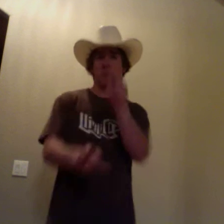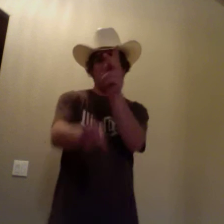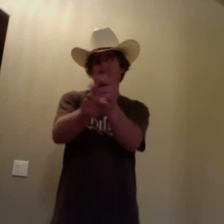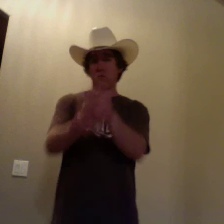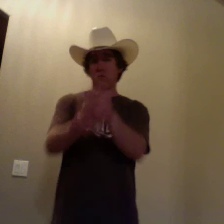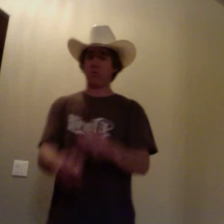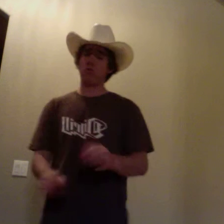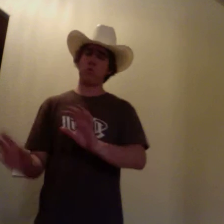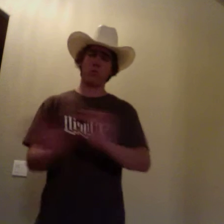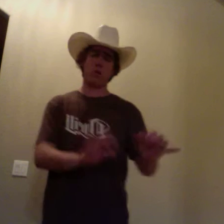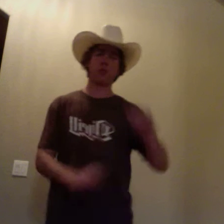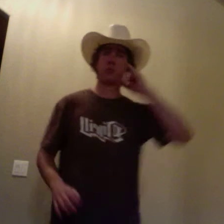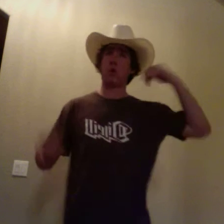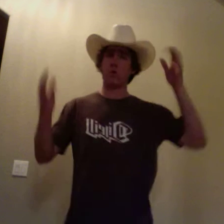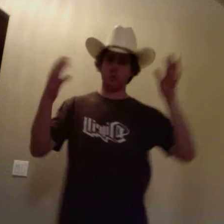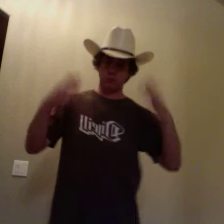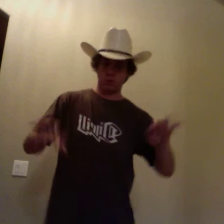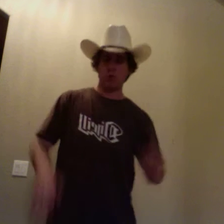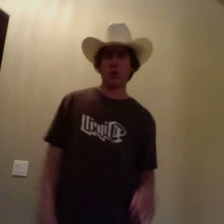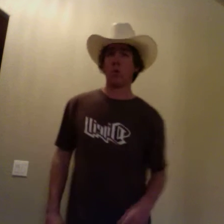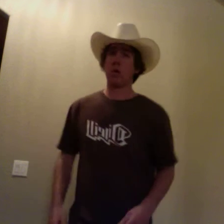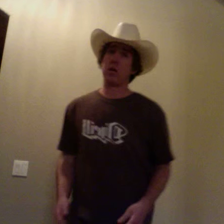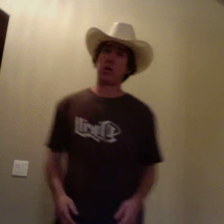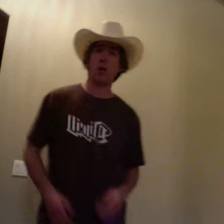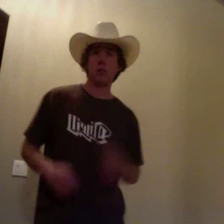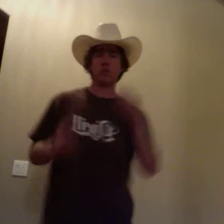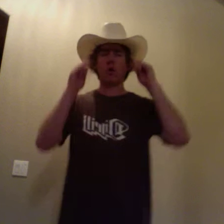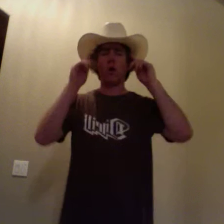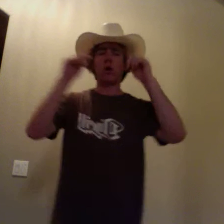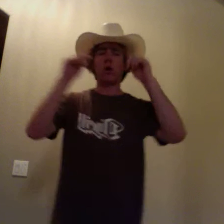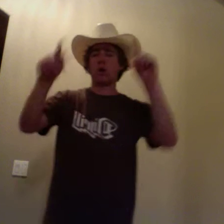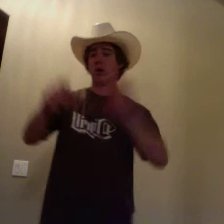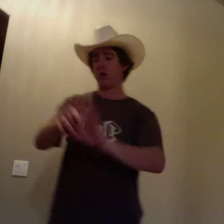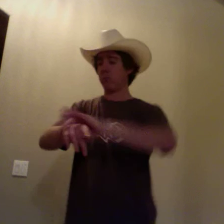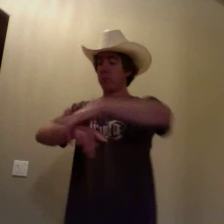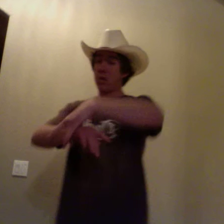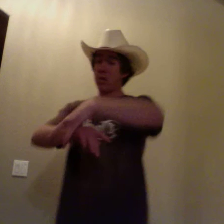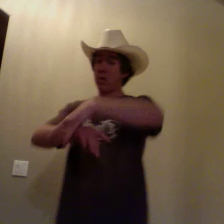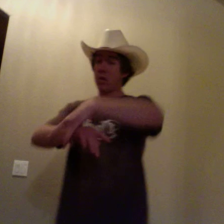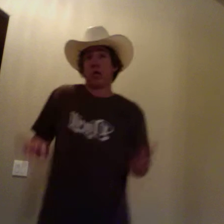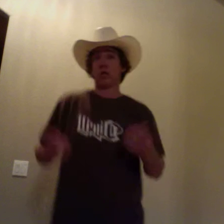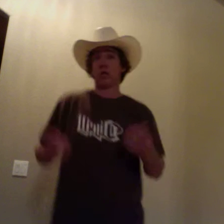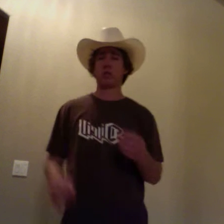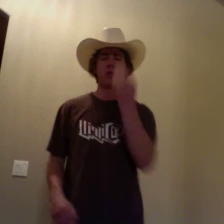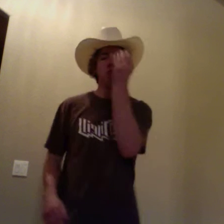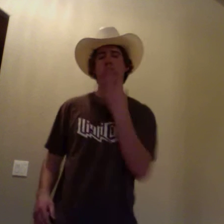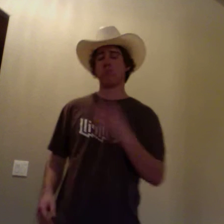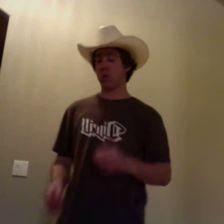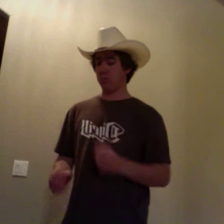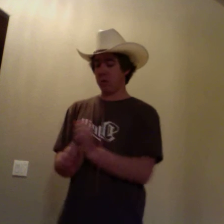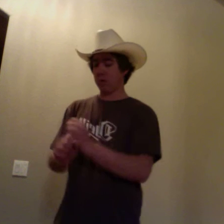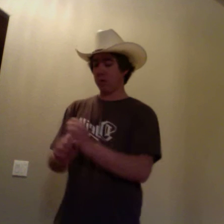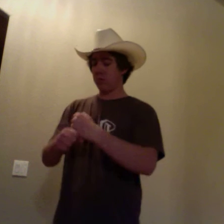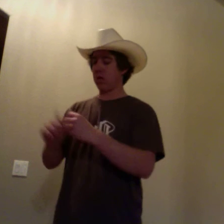you doing what you're supposed to. Waking up too early, maybe we could sleep. Make you